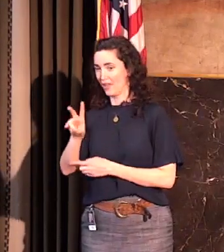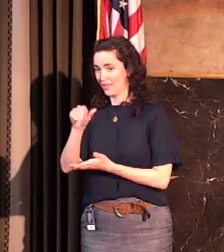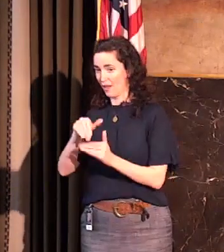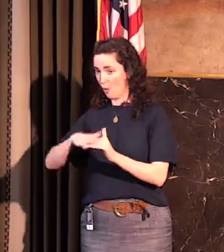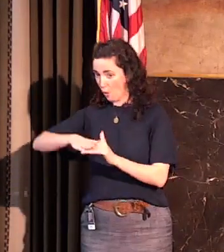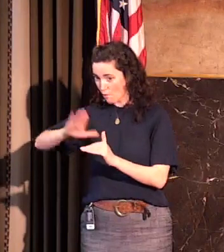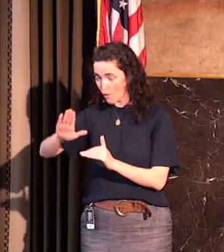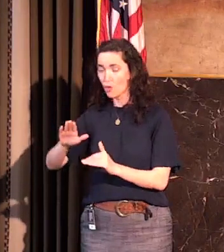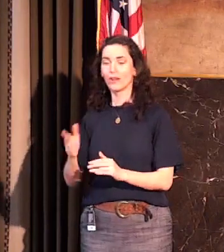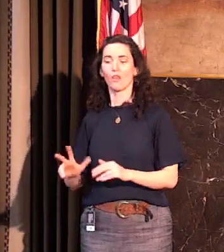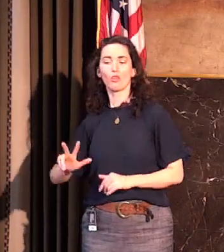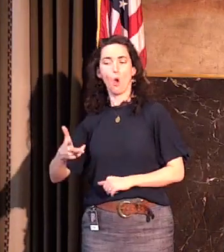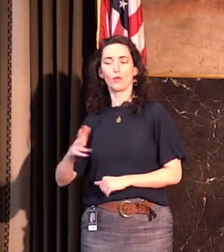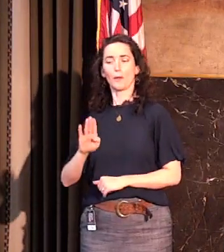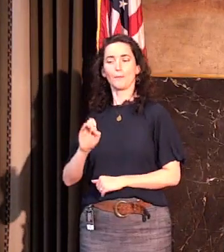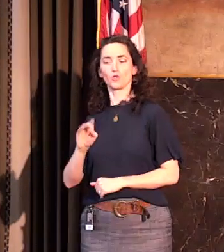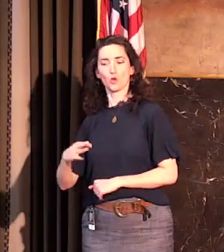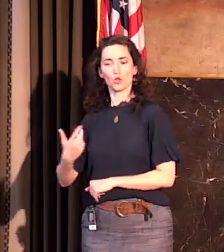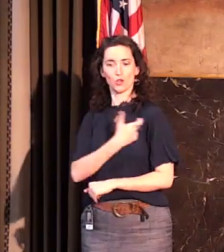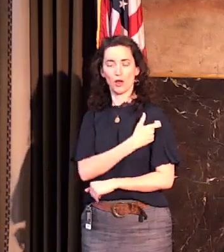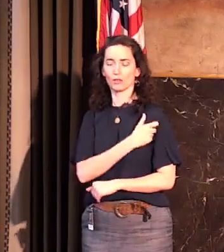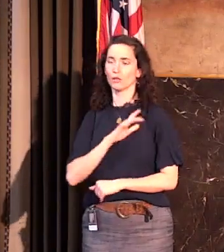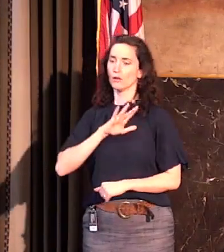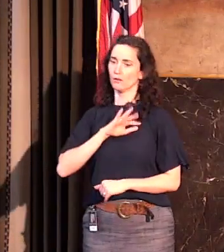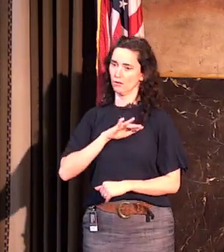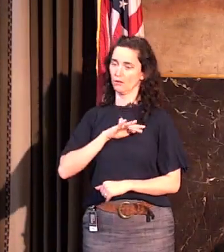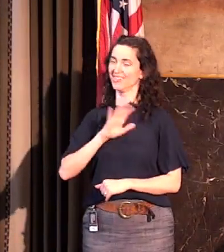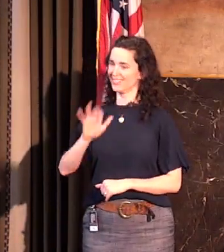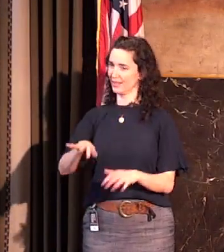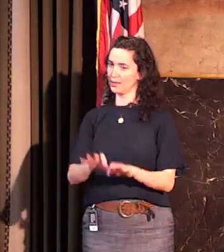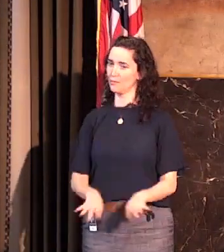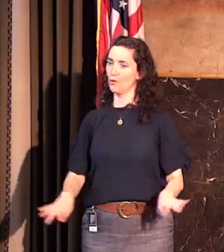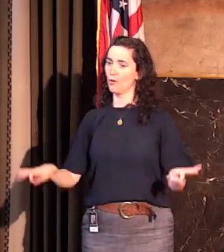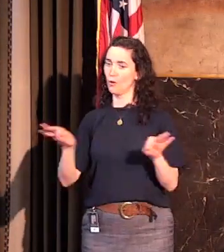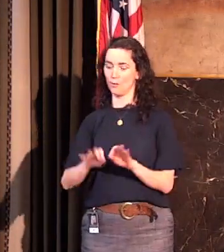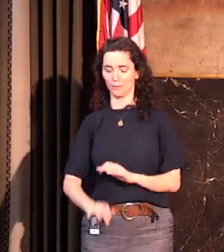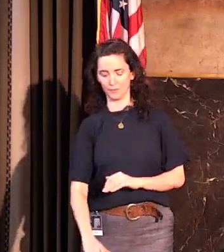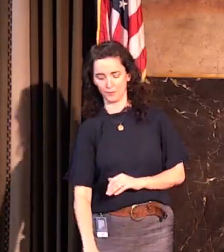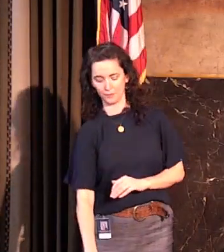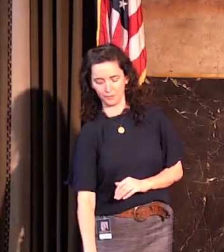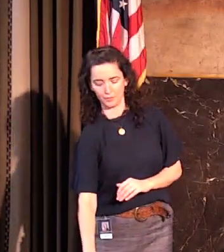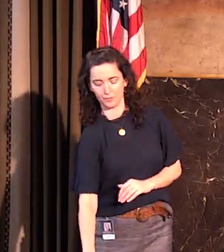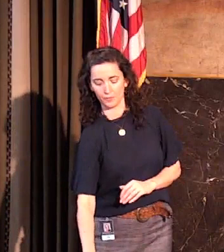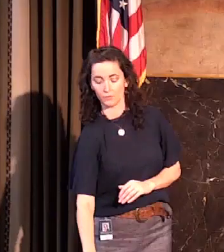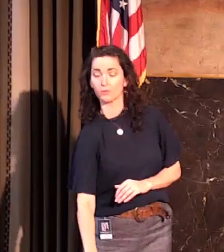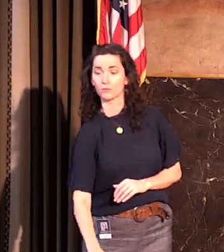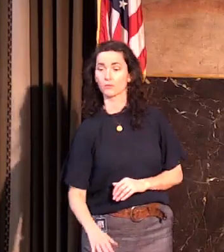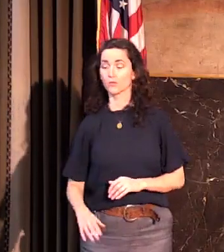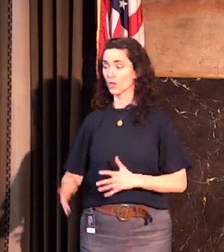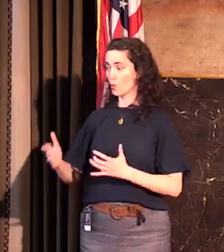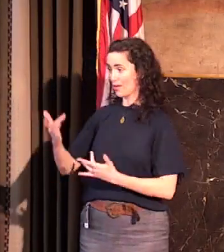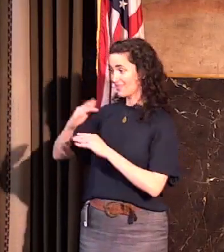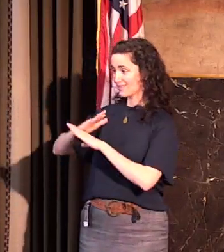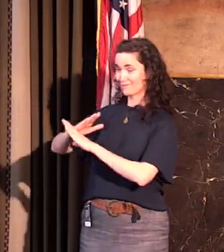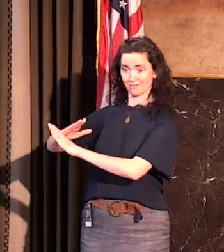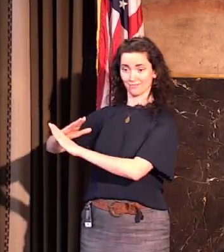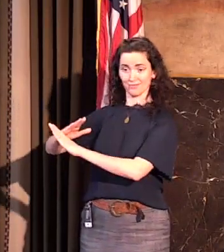shot. We know that that's important. That remains the most important thing for people out there to do to protect